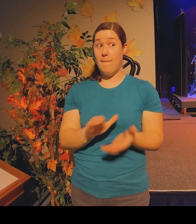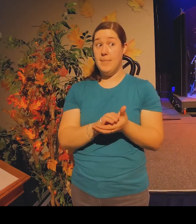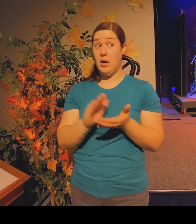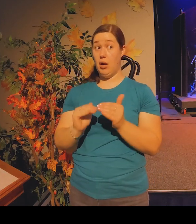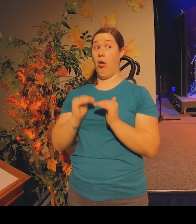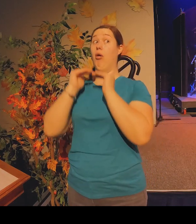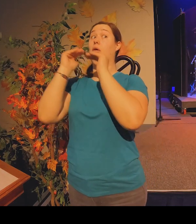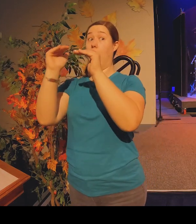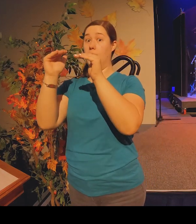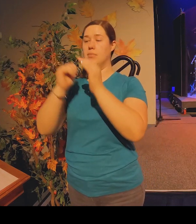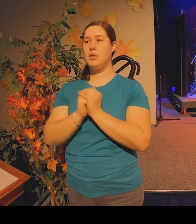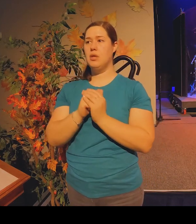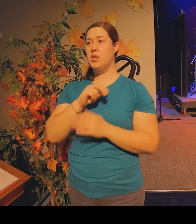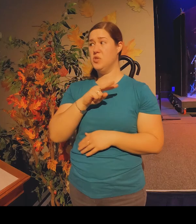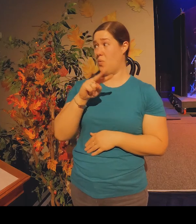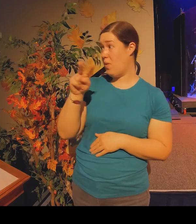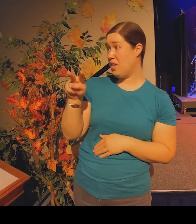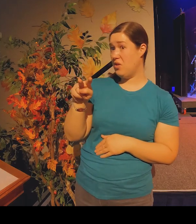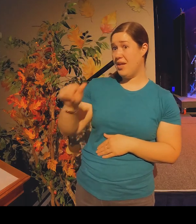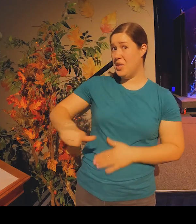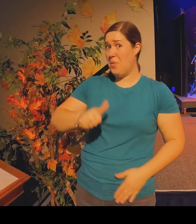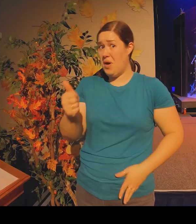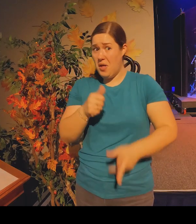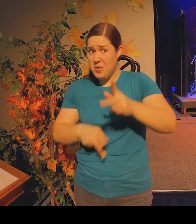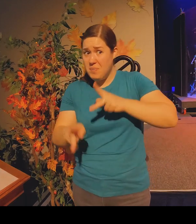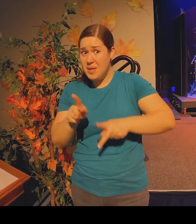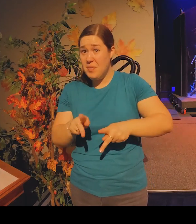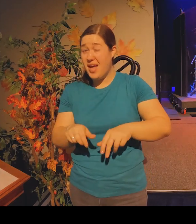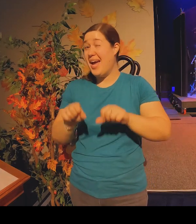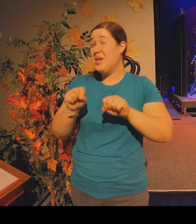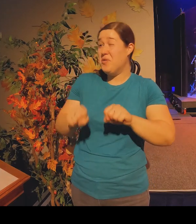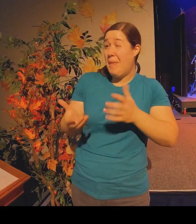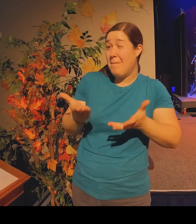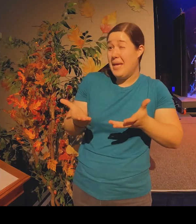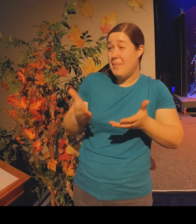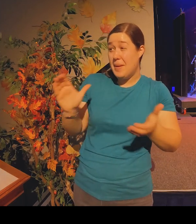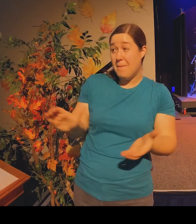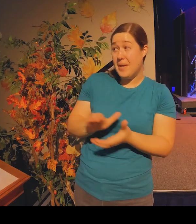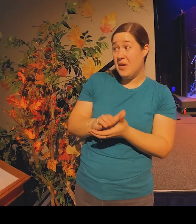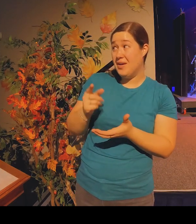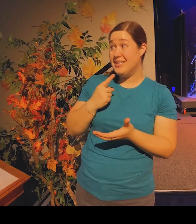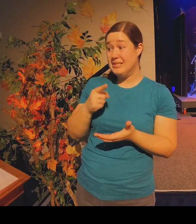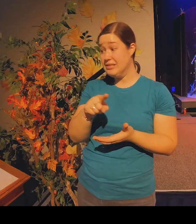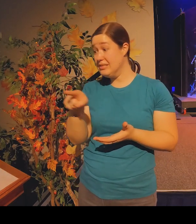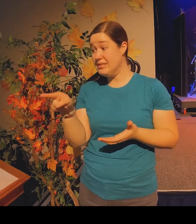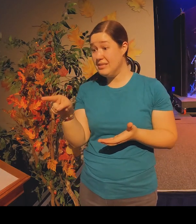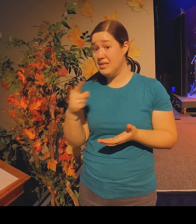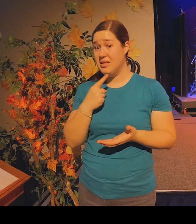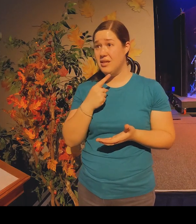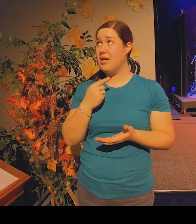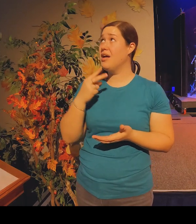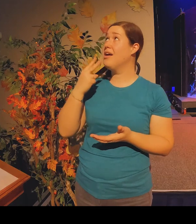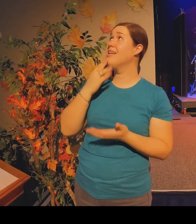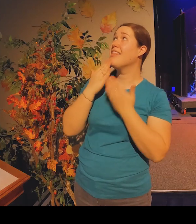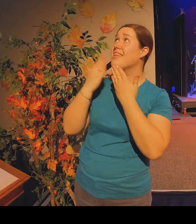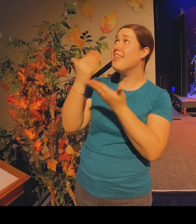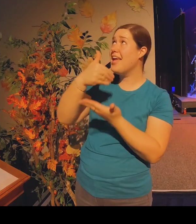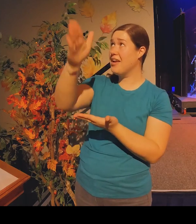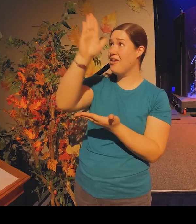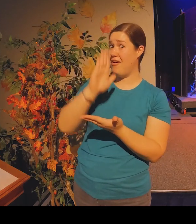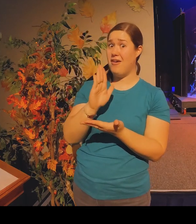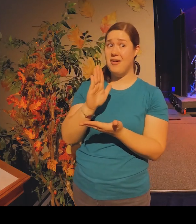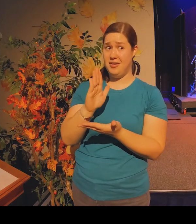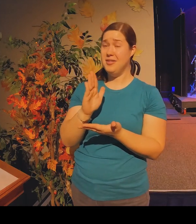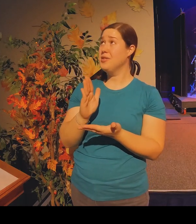have married, I thank God he said no to my prayer. And tell you, I'll be honest, there are some prayers that I wish God hadn't said no